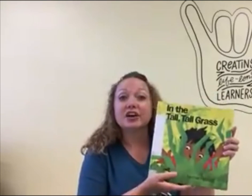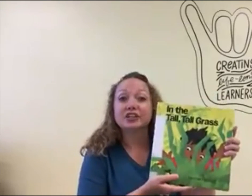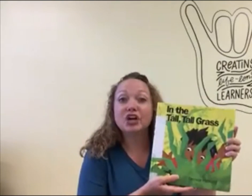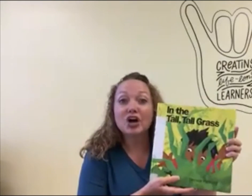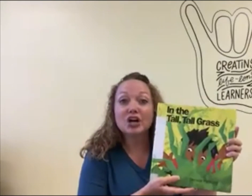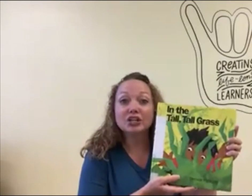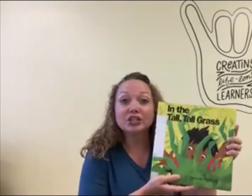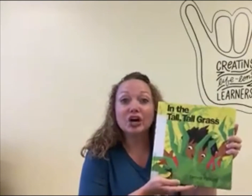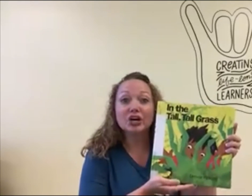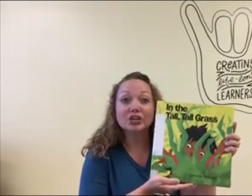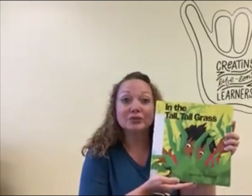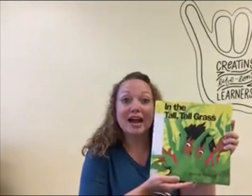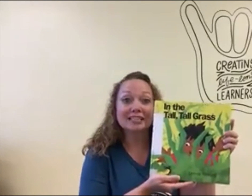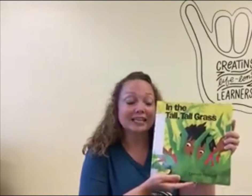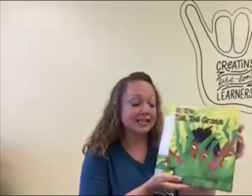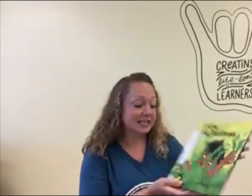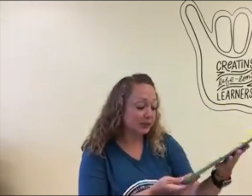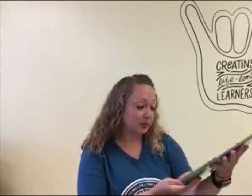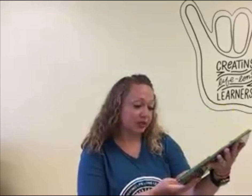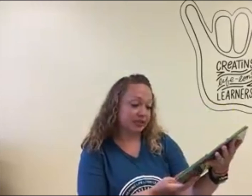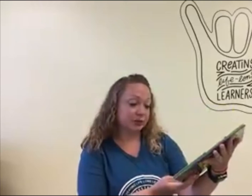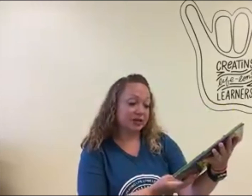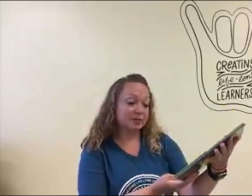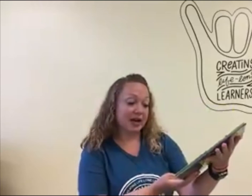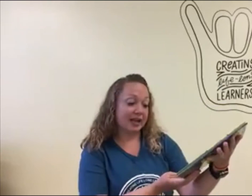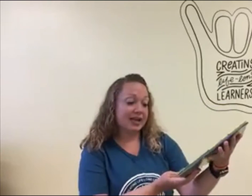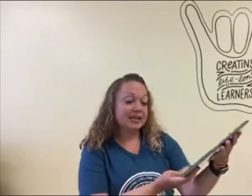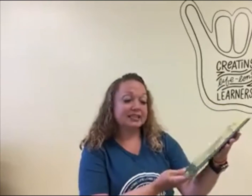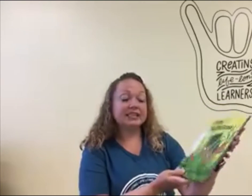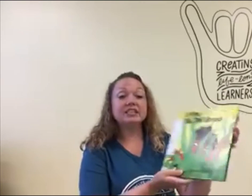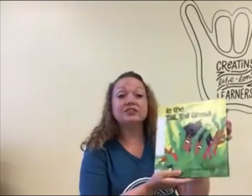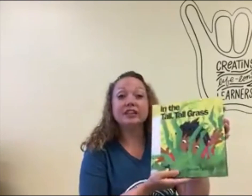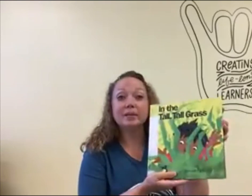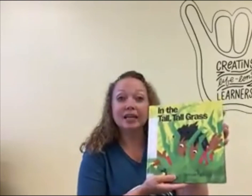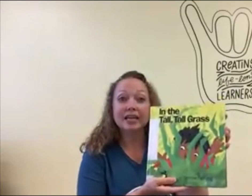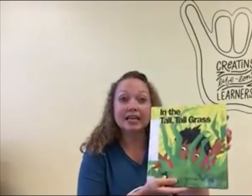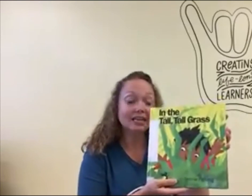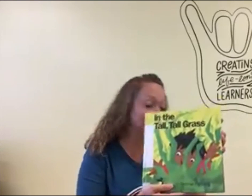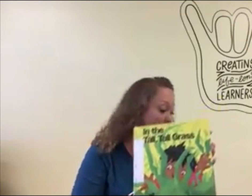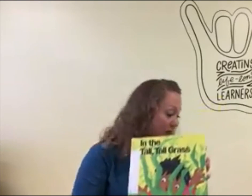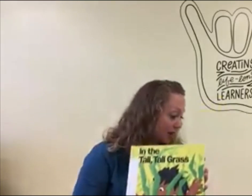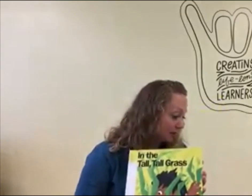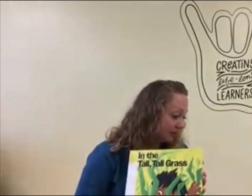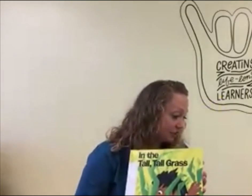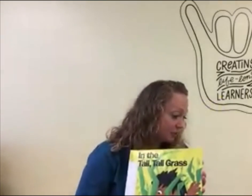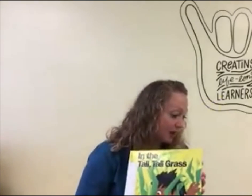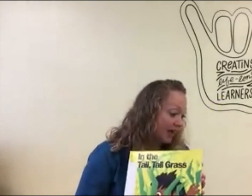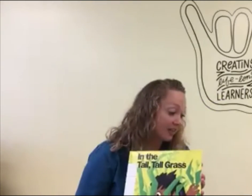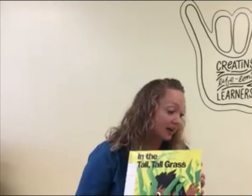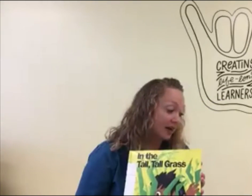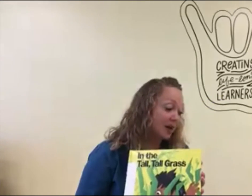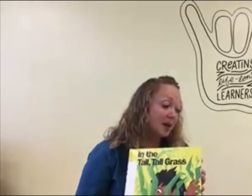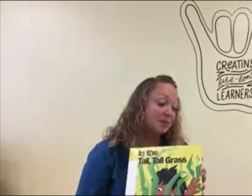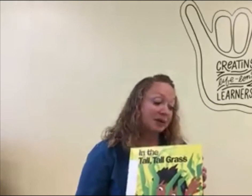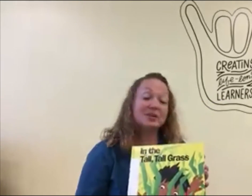the Tall, Tall Grass. And this book is written by Denise Fleming and it is published by the